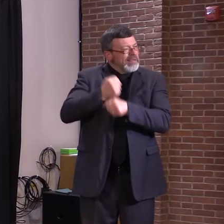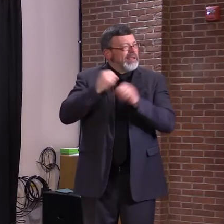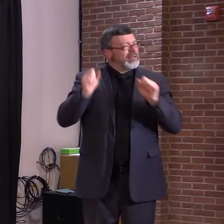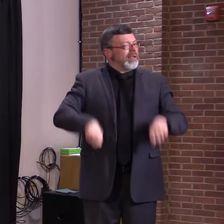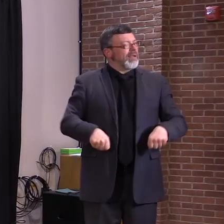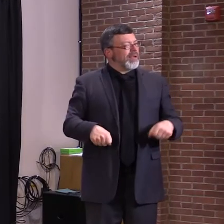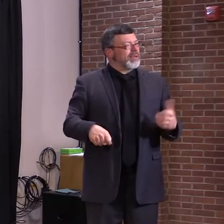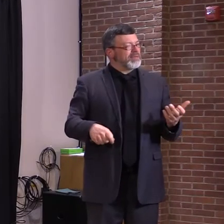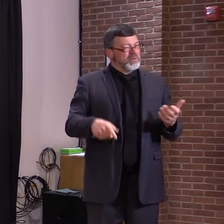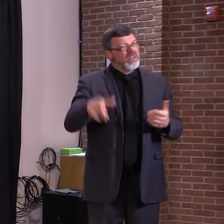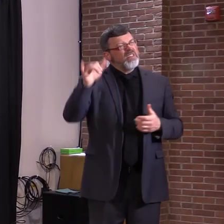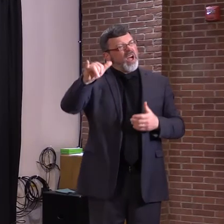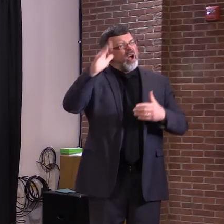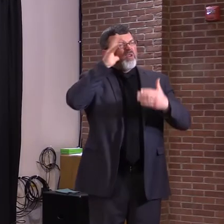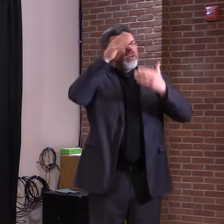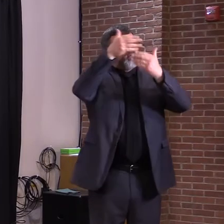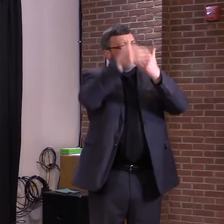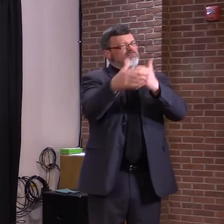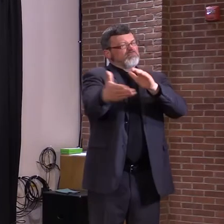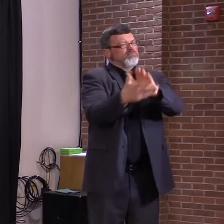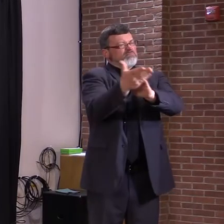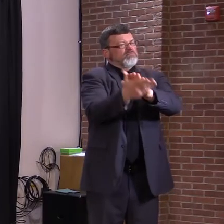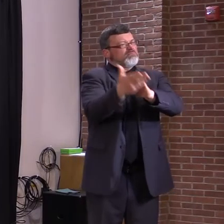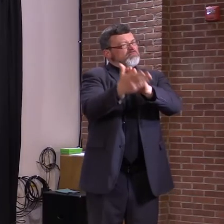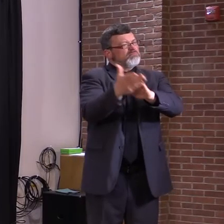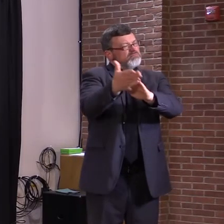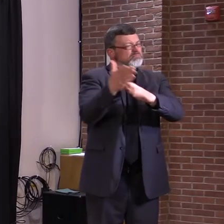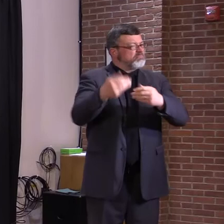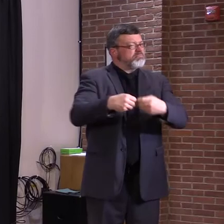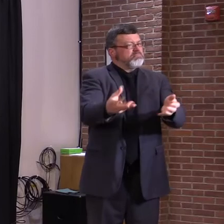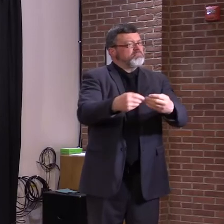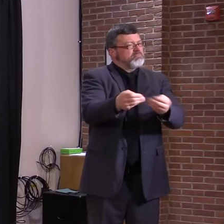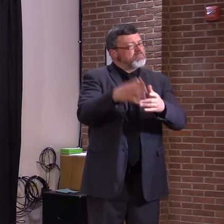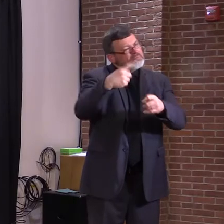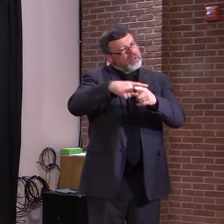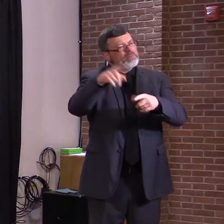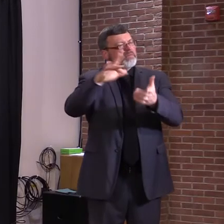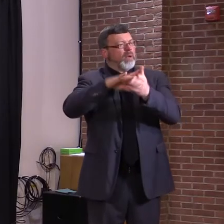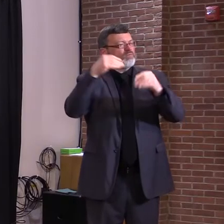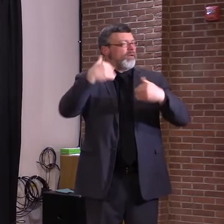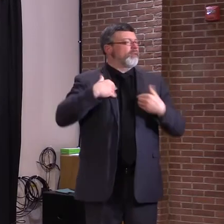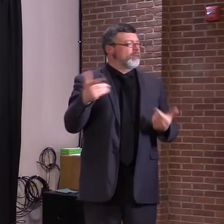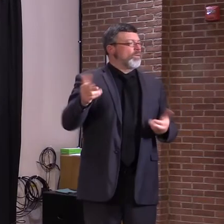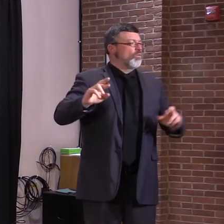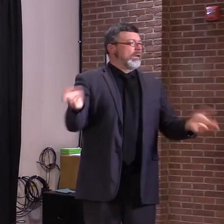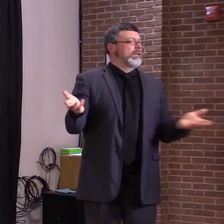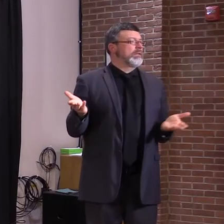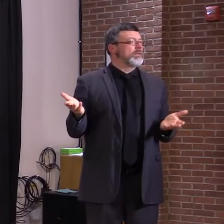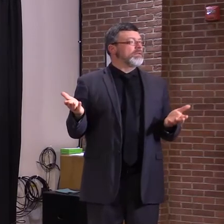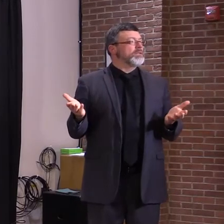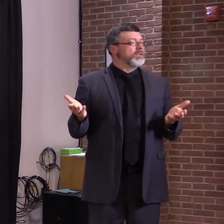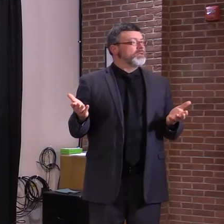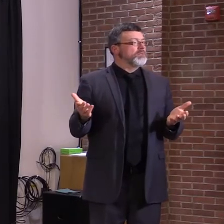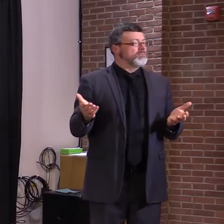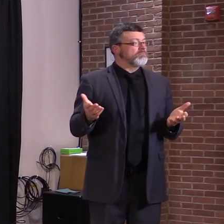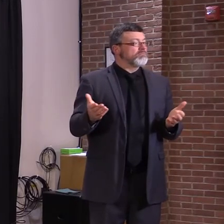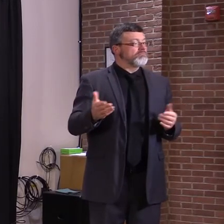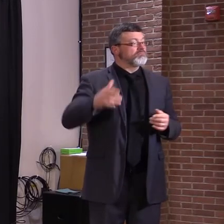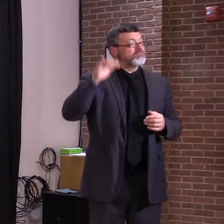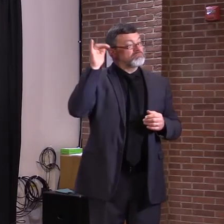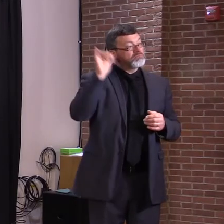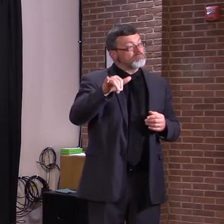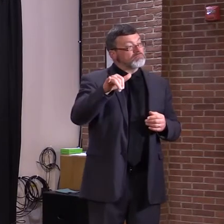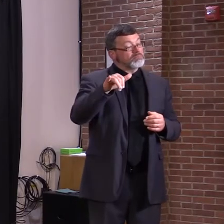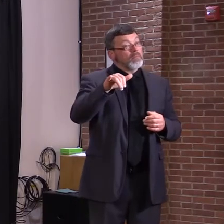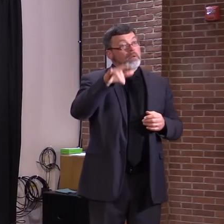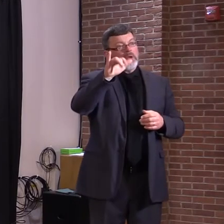for individuals. Well, I appreciate that. And I appreciate the fact that we've had local testing throughout the winter here,